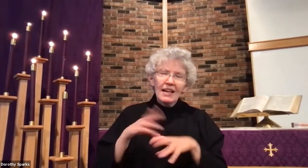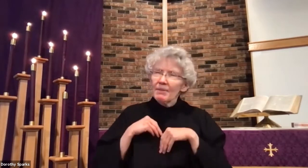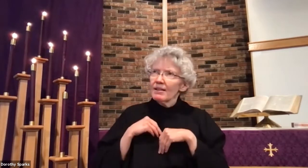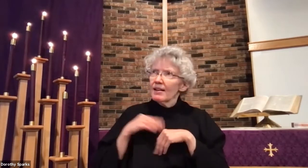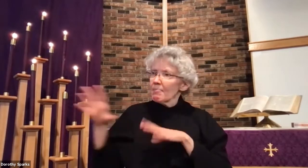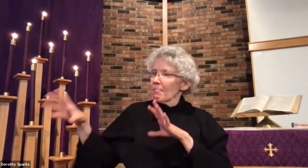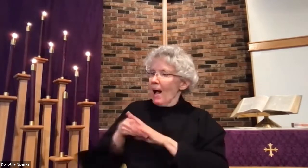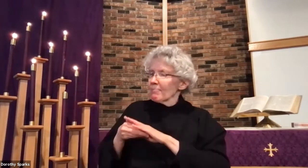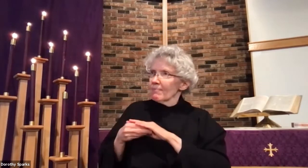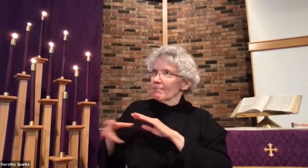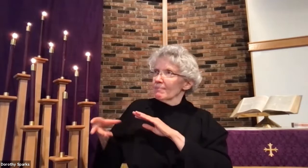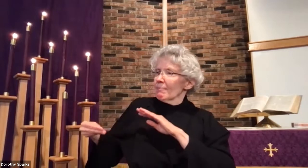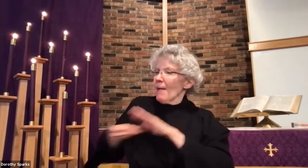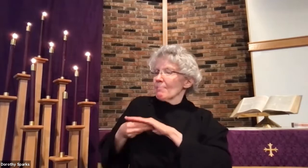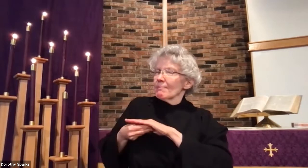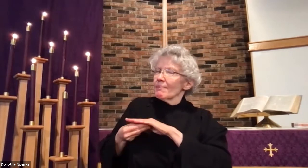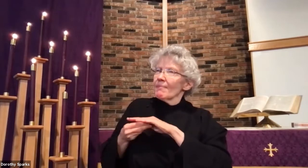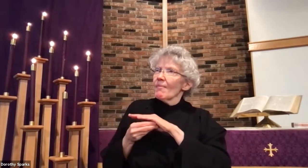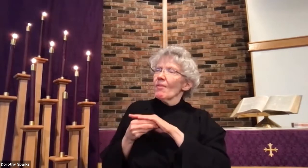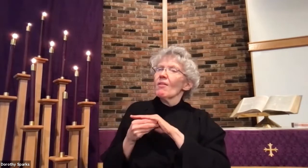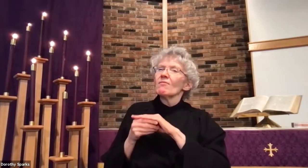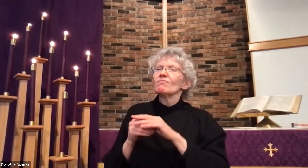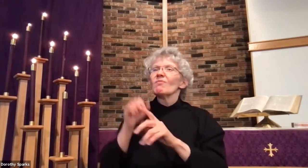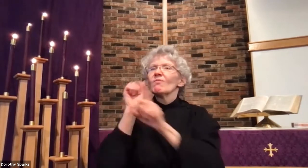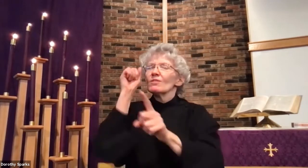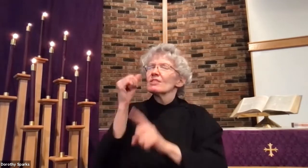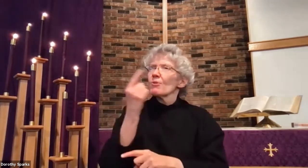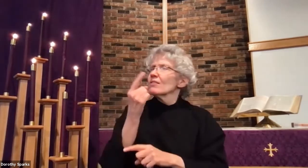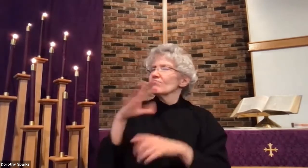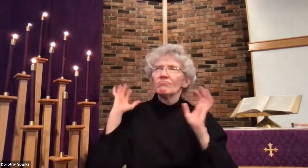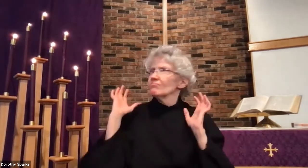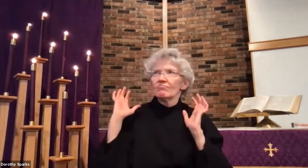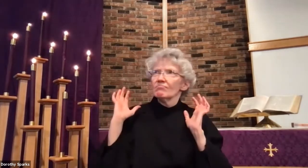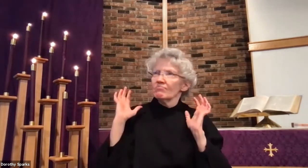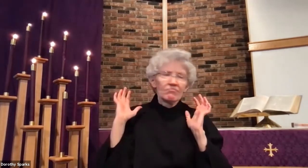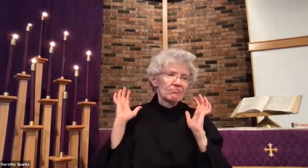Who won't accept a bribe against any innocent person.